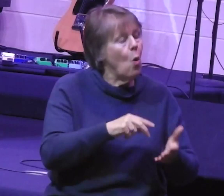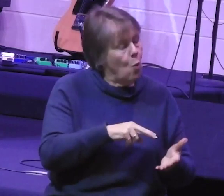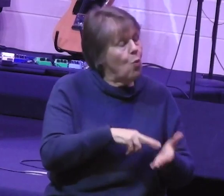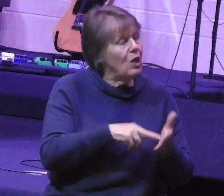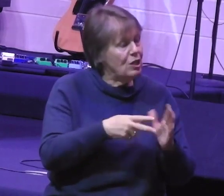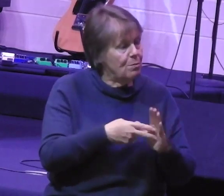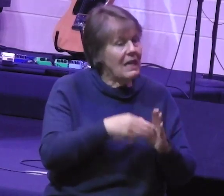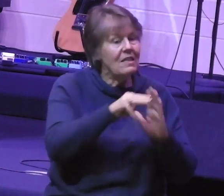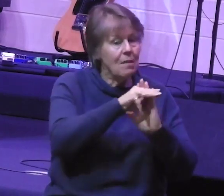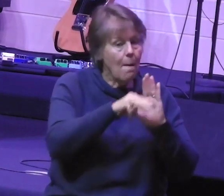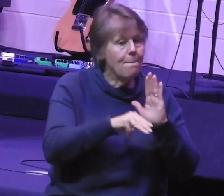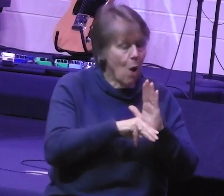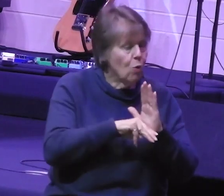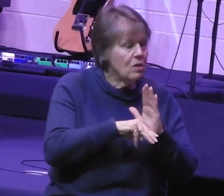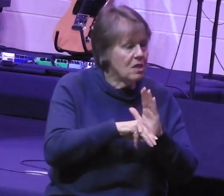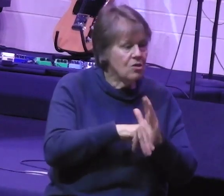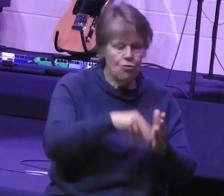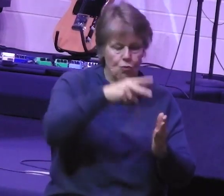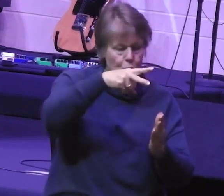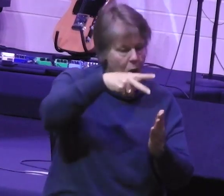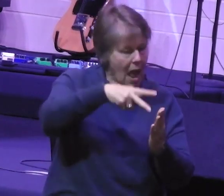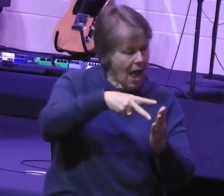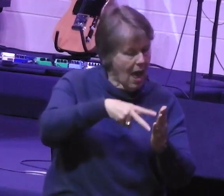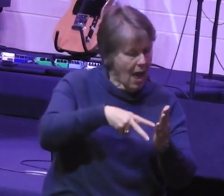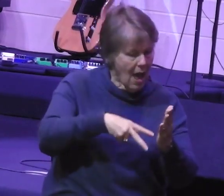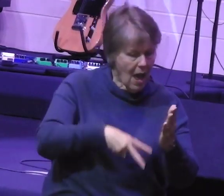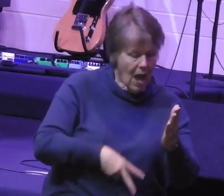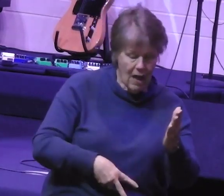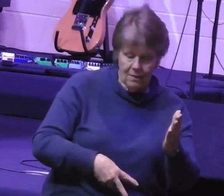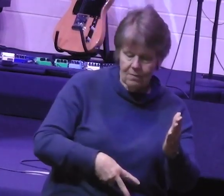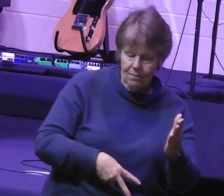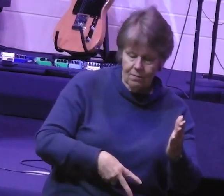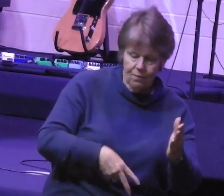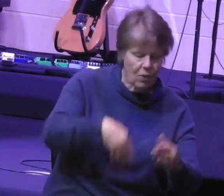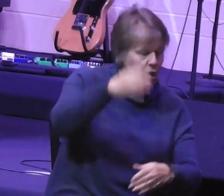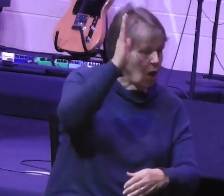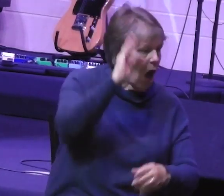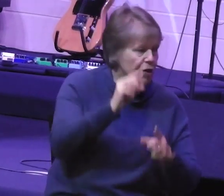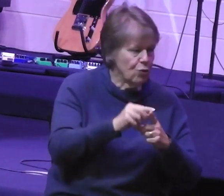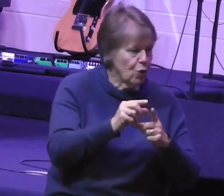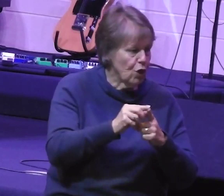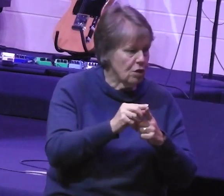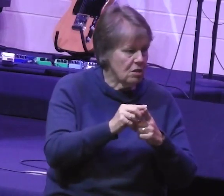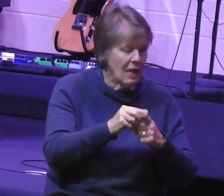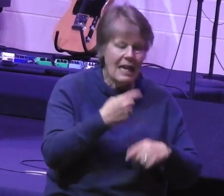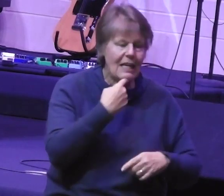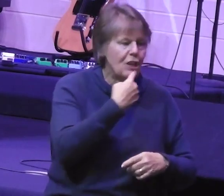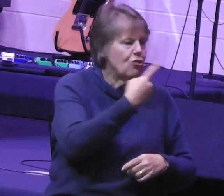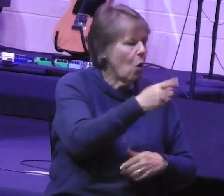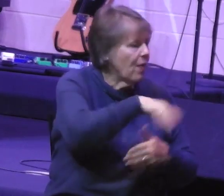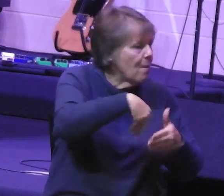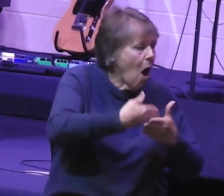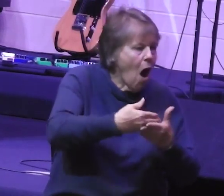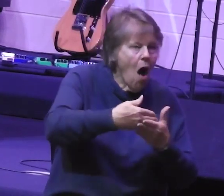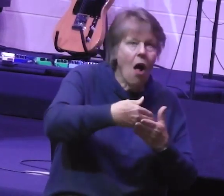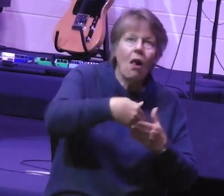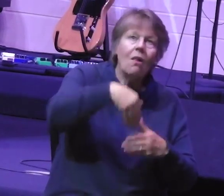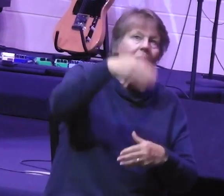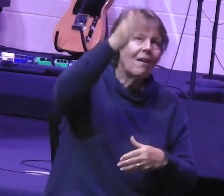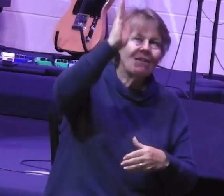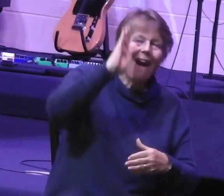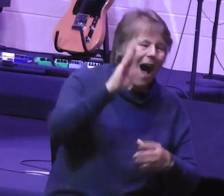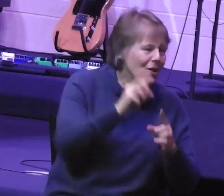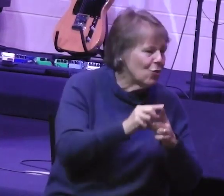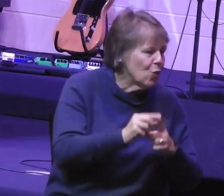Exodus 20, 21, 22, and 23. Moses told them all the Lord's words and laws, and they responded